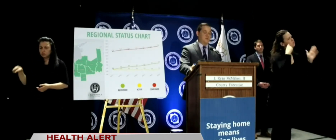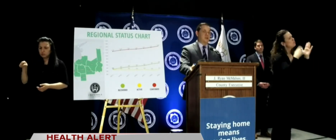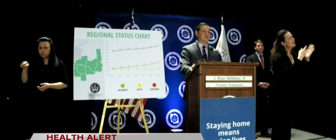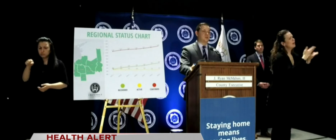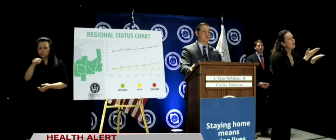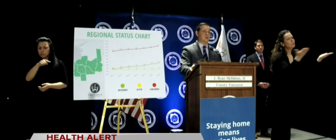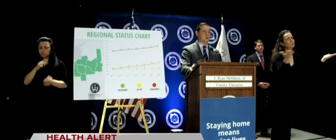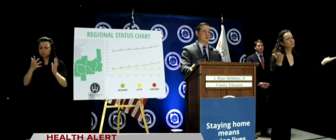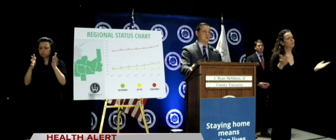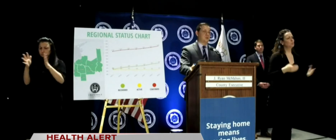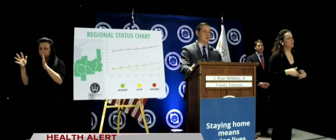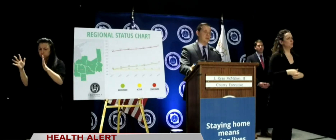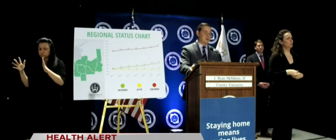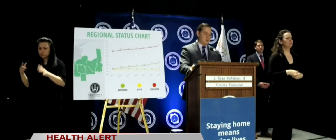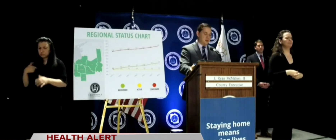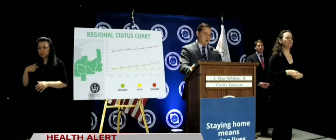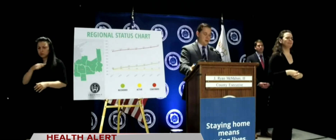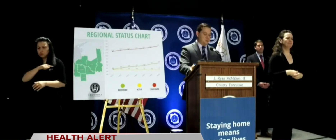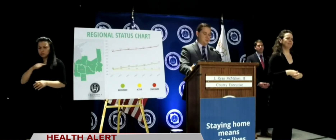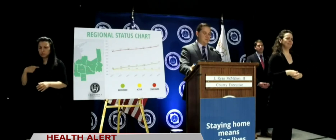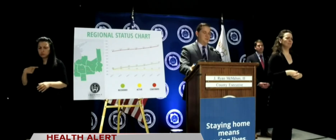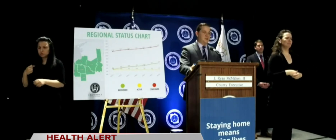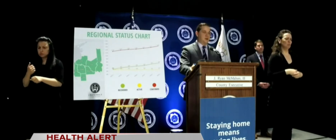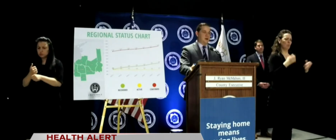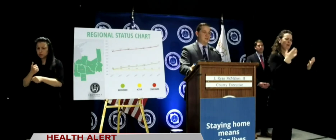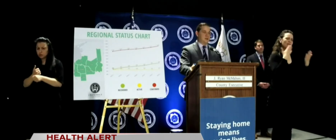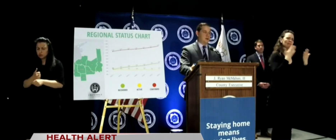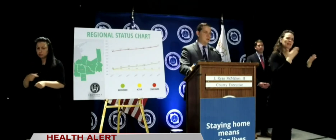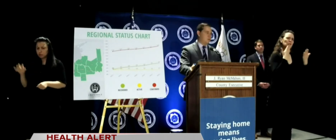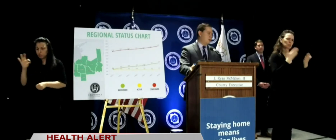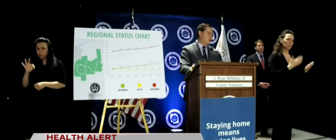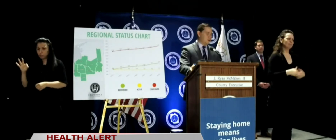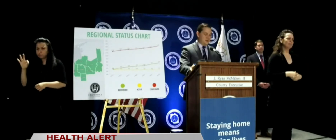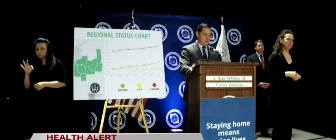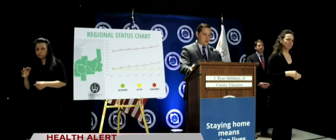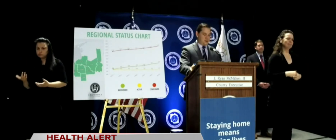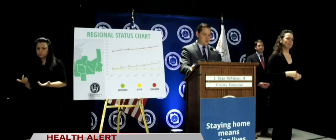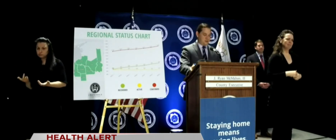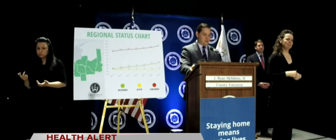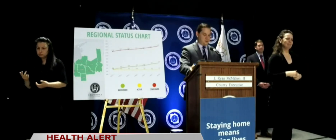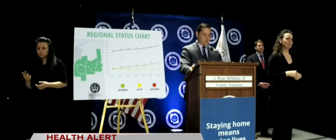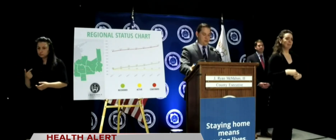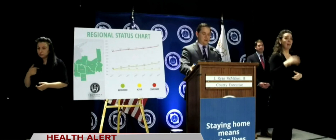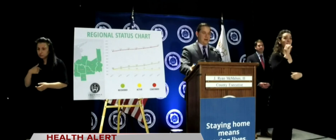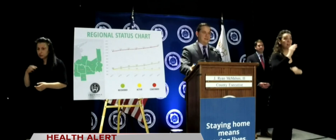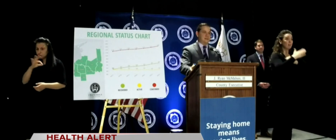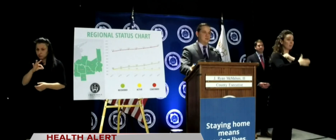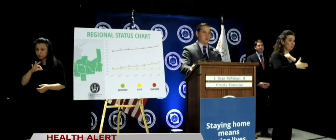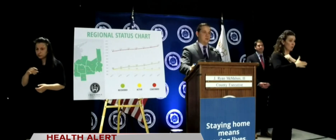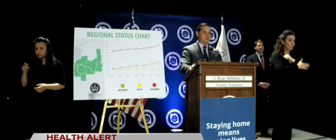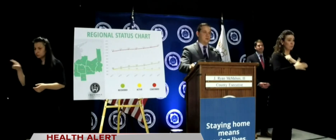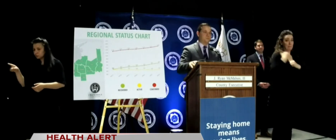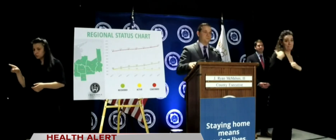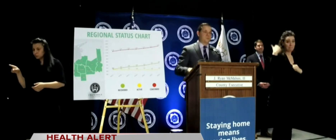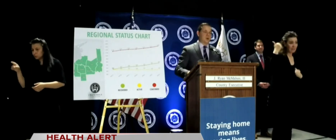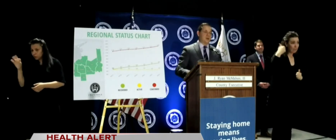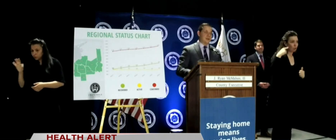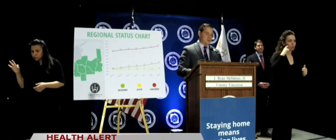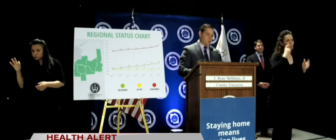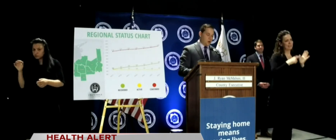administrative professionals throughout the community, specifically ours, and I know the mayor has recognized his as well. So